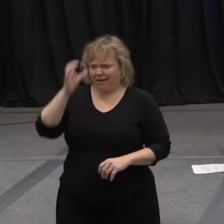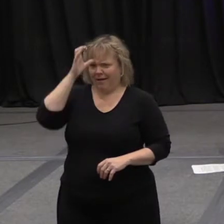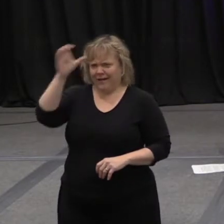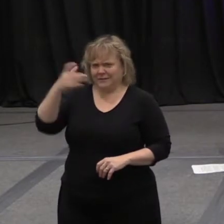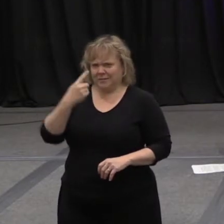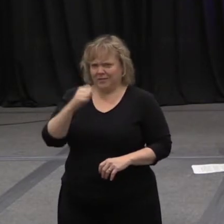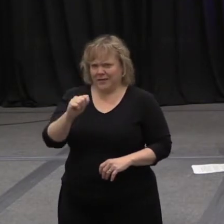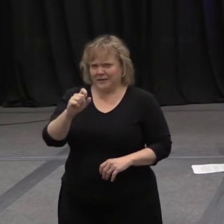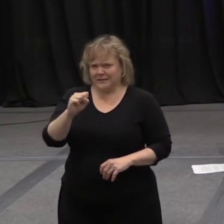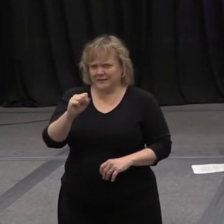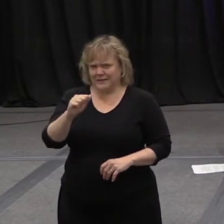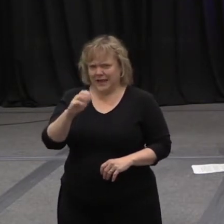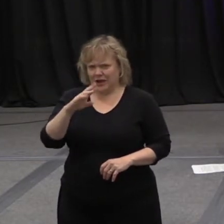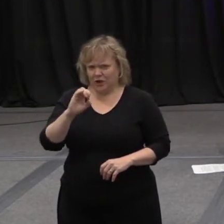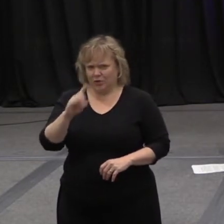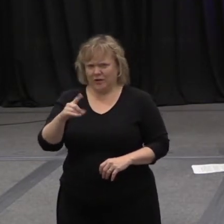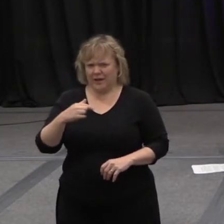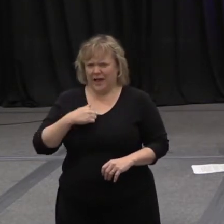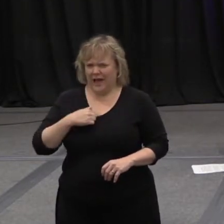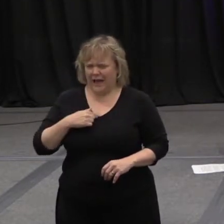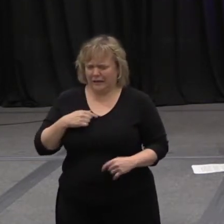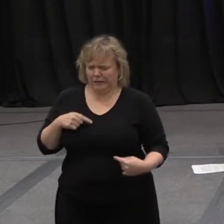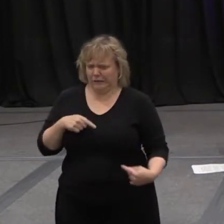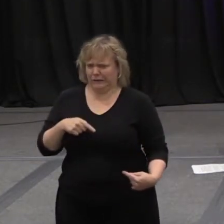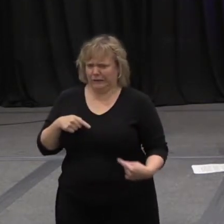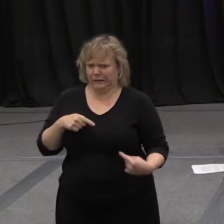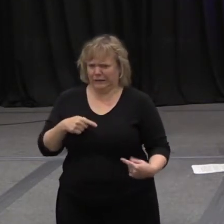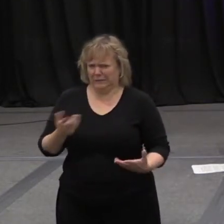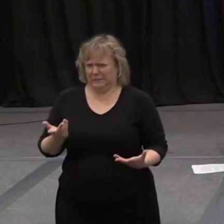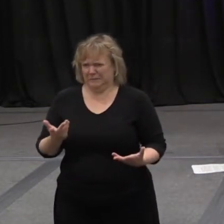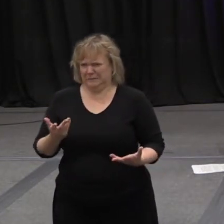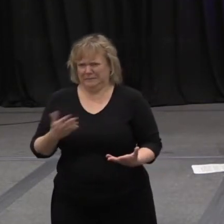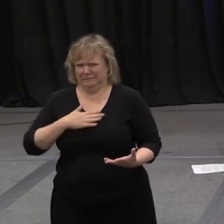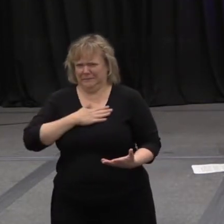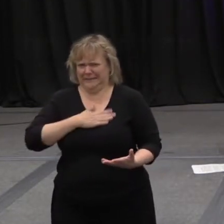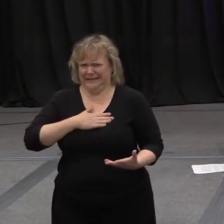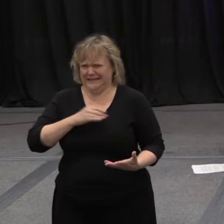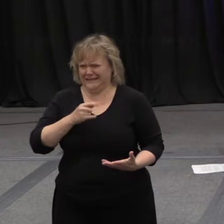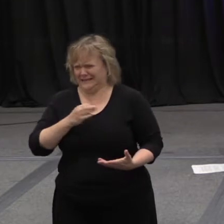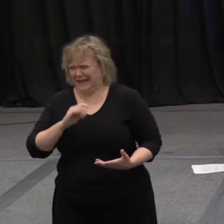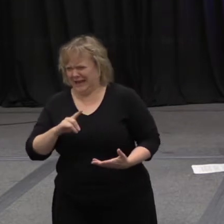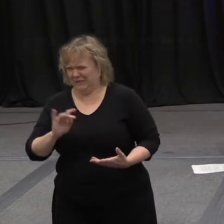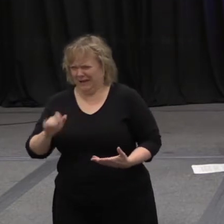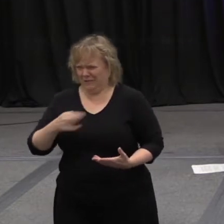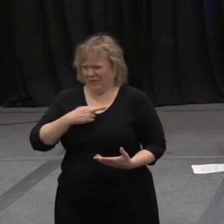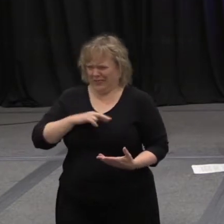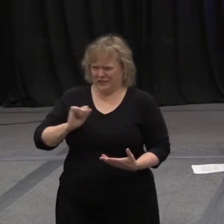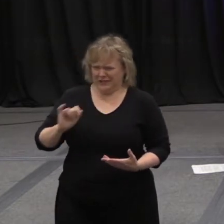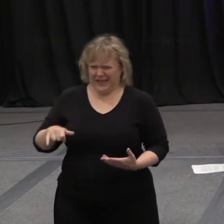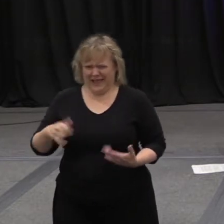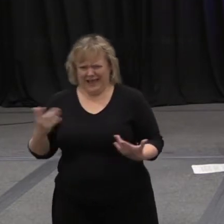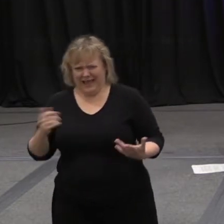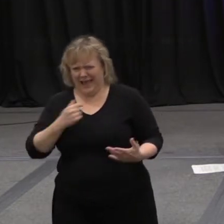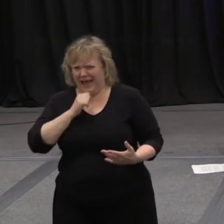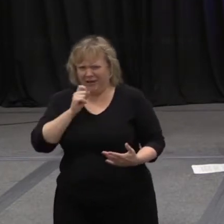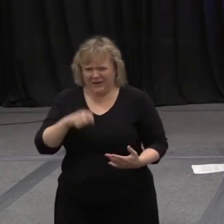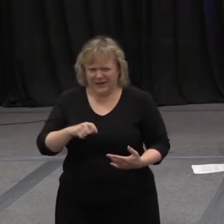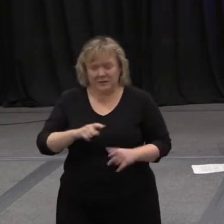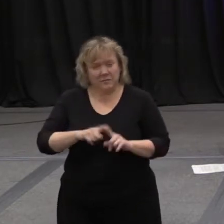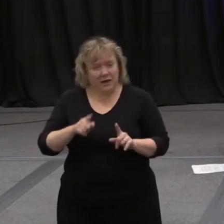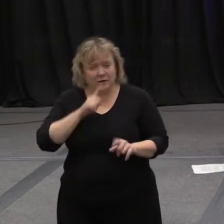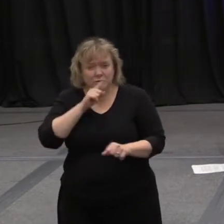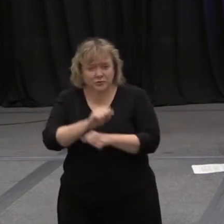time coming to, because I was like, who needs that? I don't need that. Turns out we all need that, however we define it.